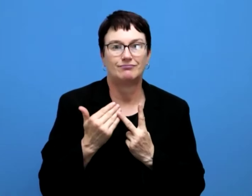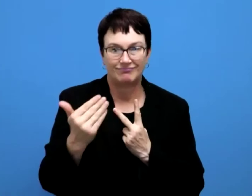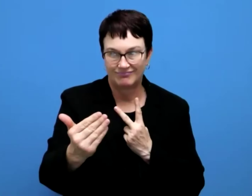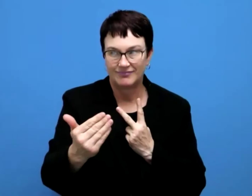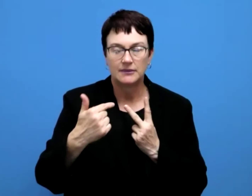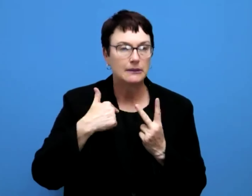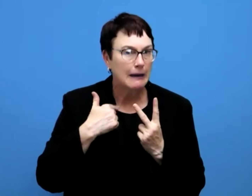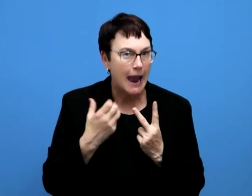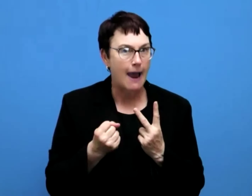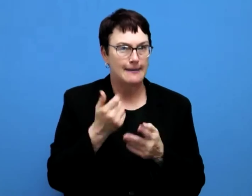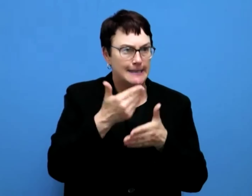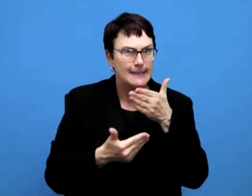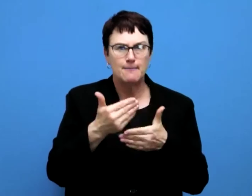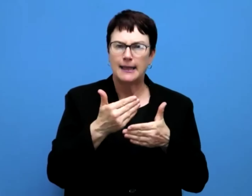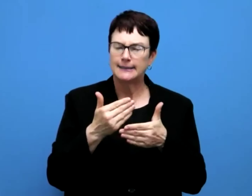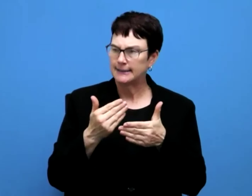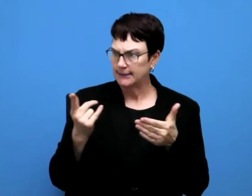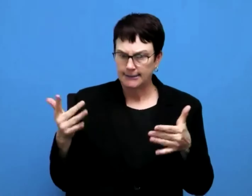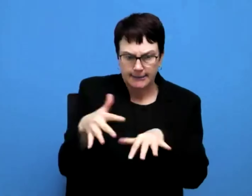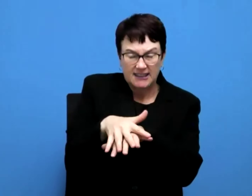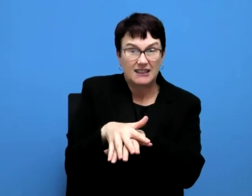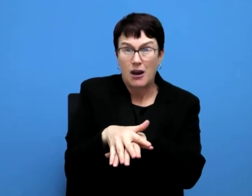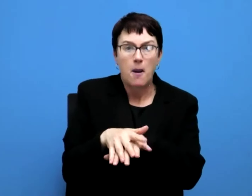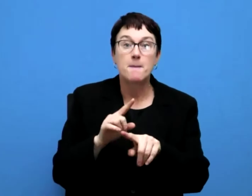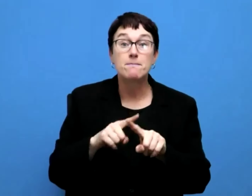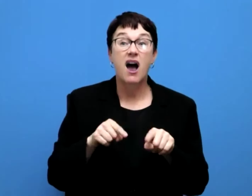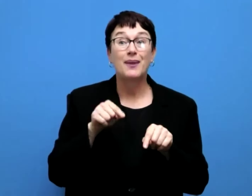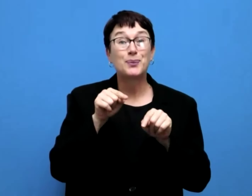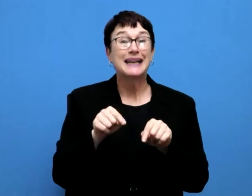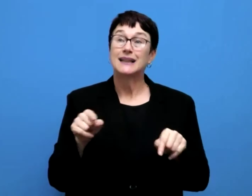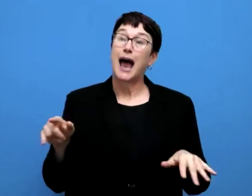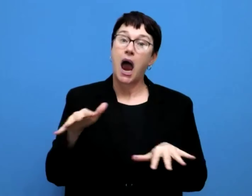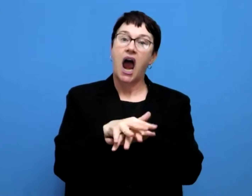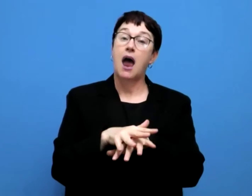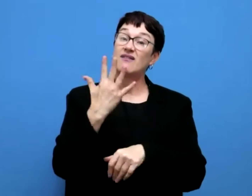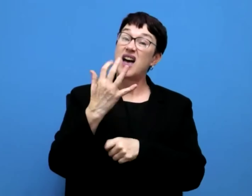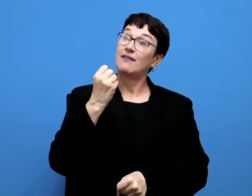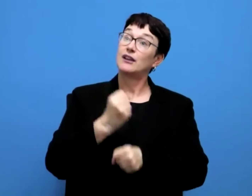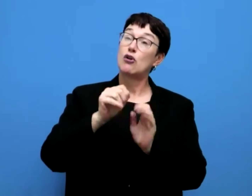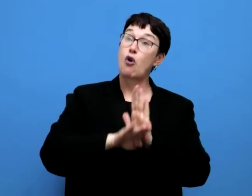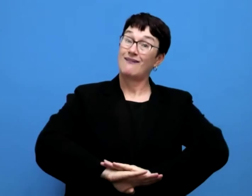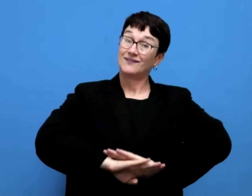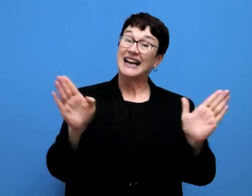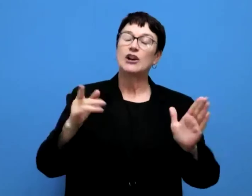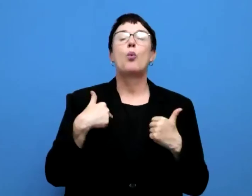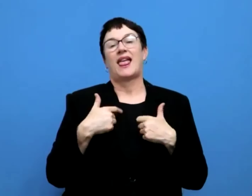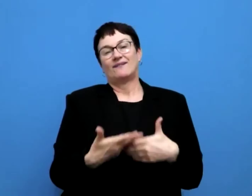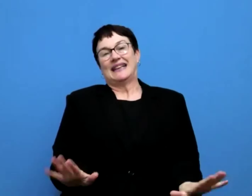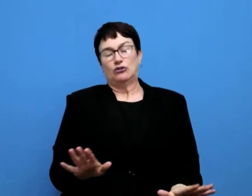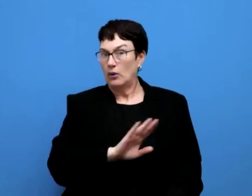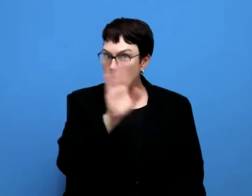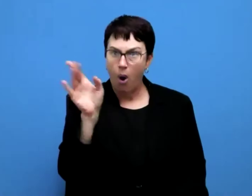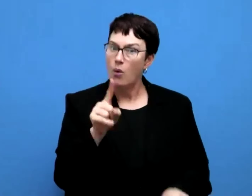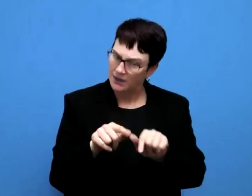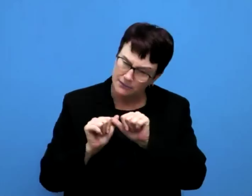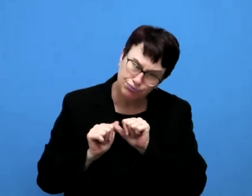integrated far beyond the lifetime of our program. The second thing I want to talk about is the absolute fundamental importance of investing in